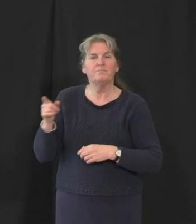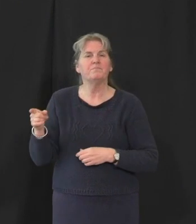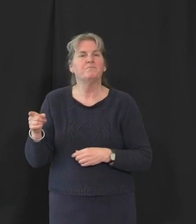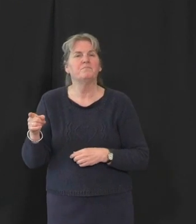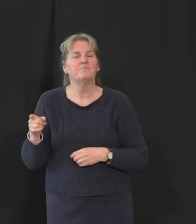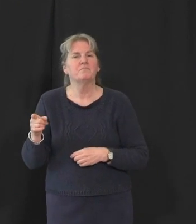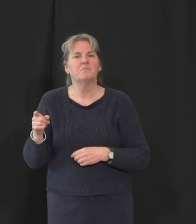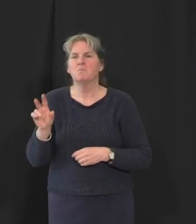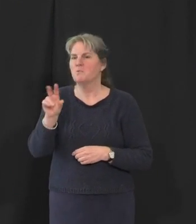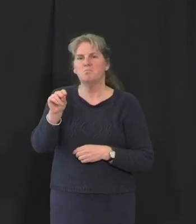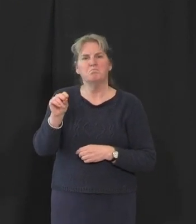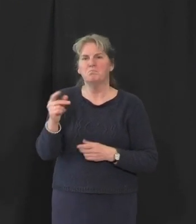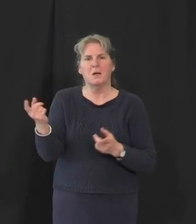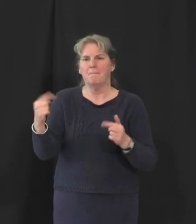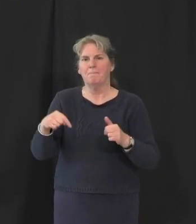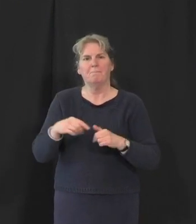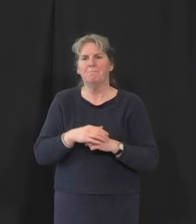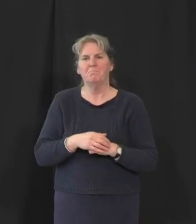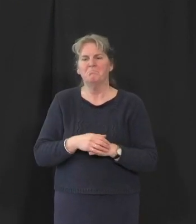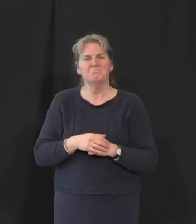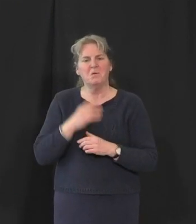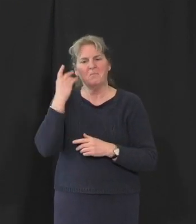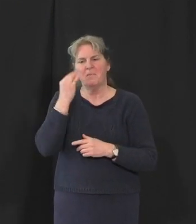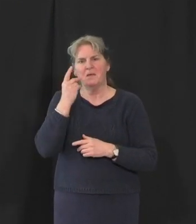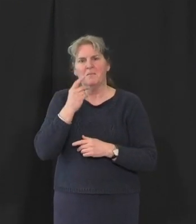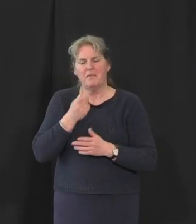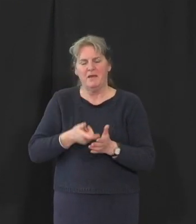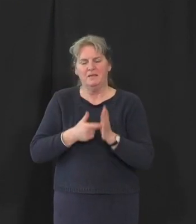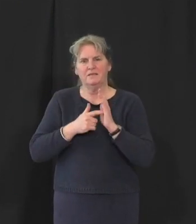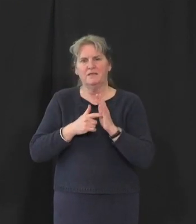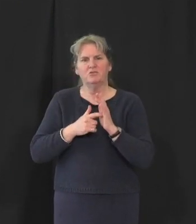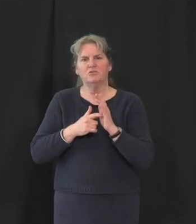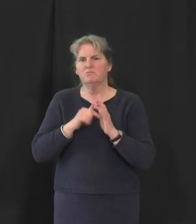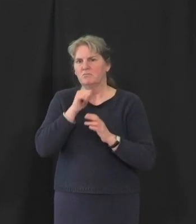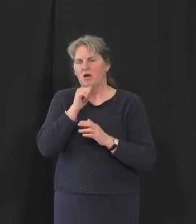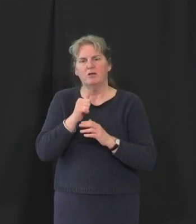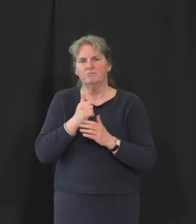in? Quite simply, no. I would not consider that essential.